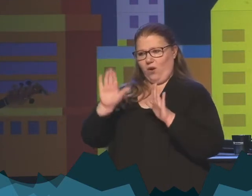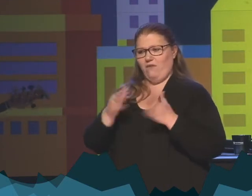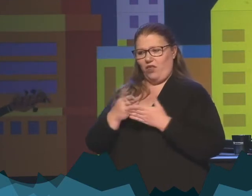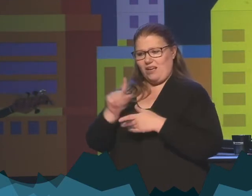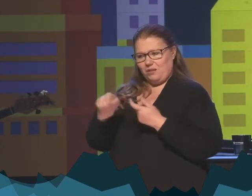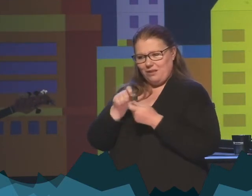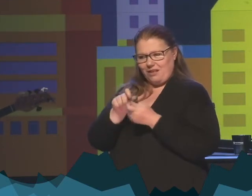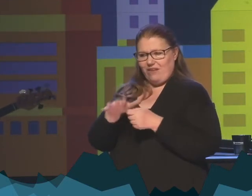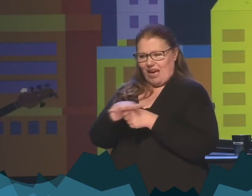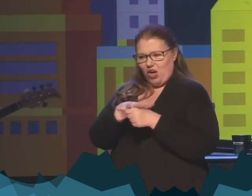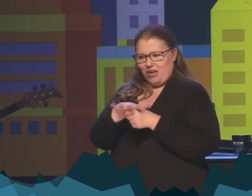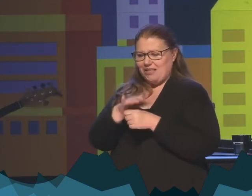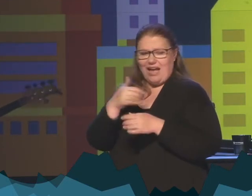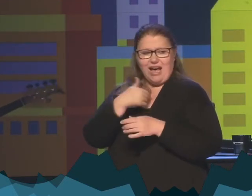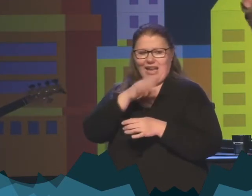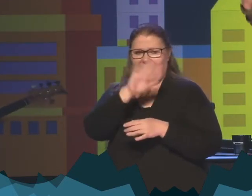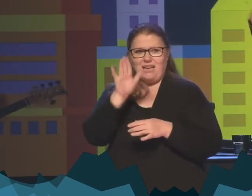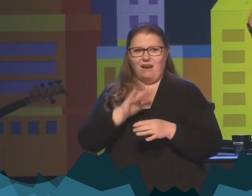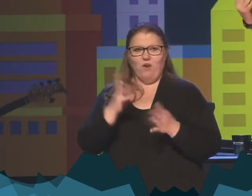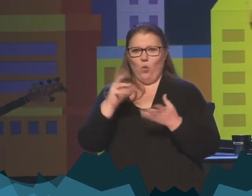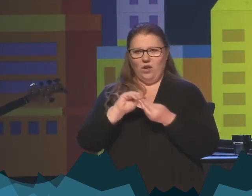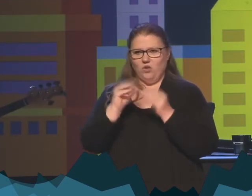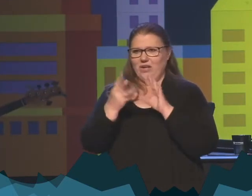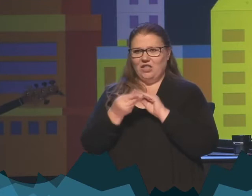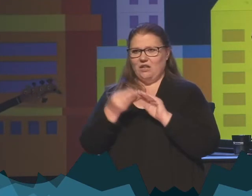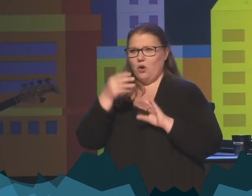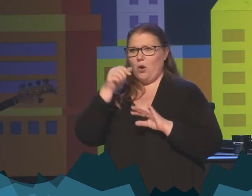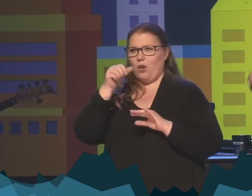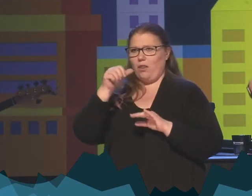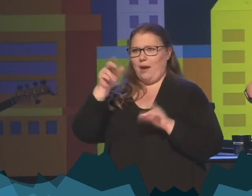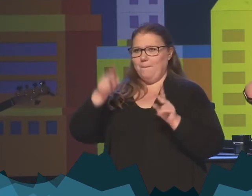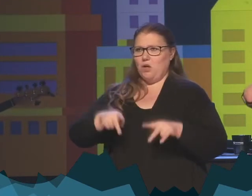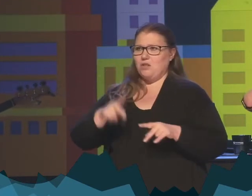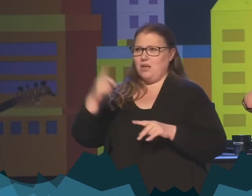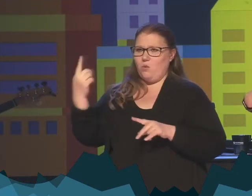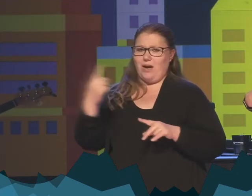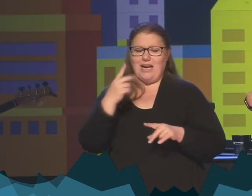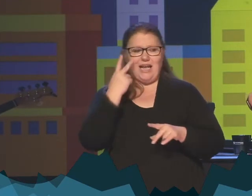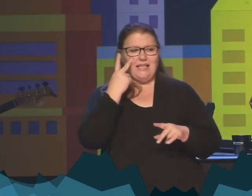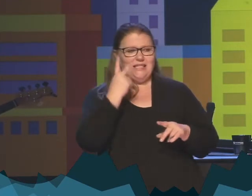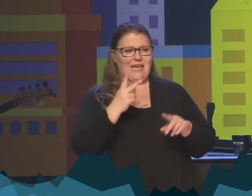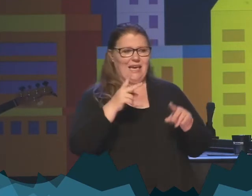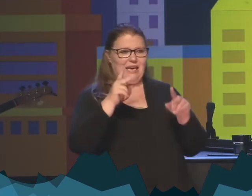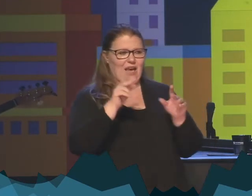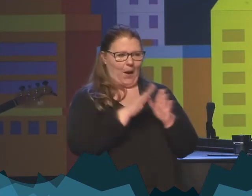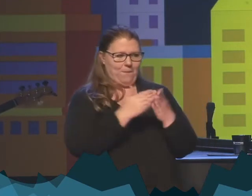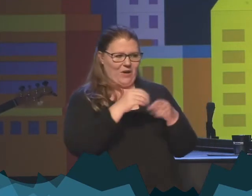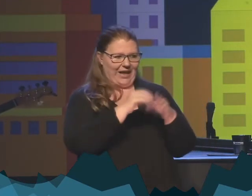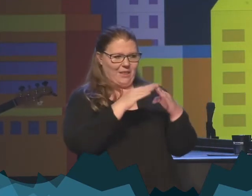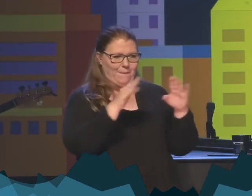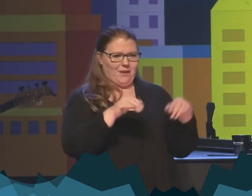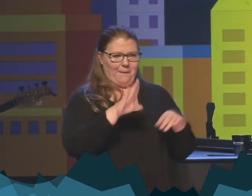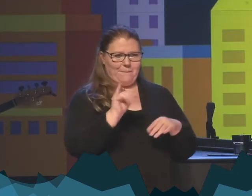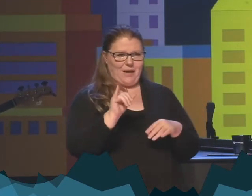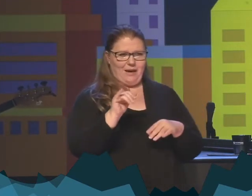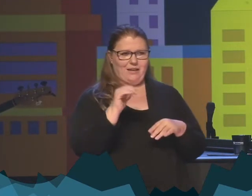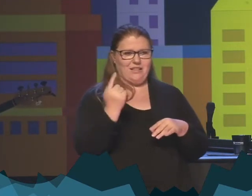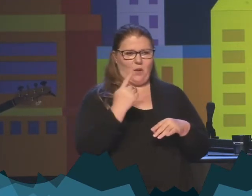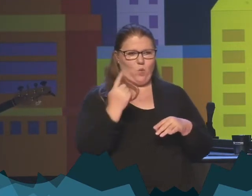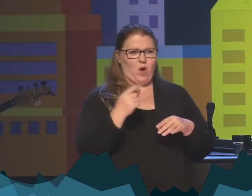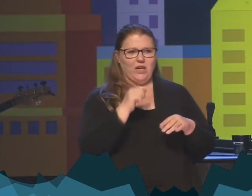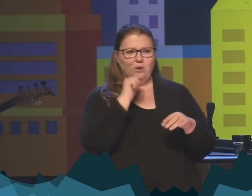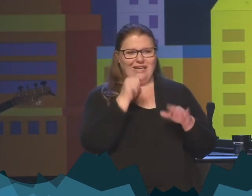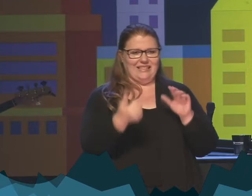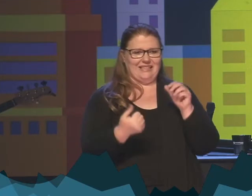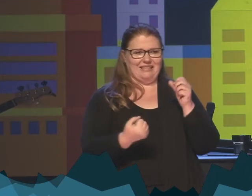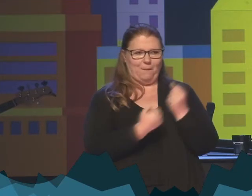areas, I would never want a transgender person to walk in and see a book in our building by a person who's been pretty outspoken, let's say, against